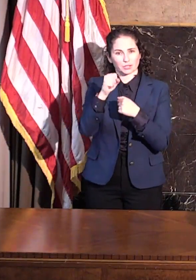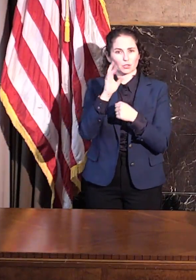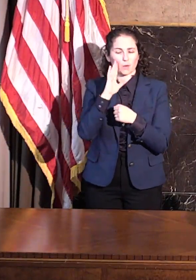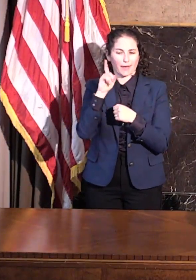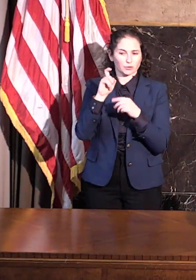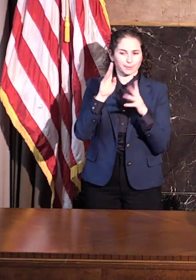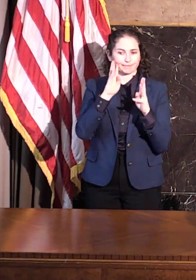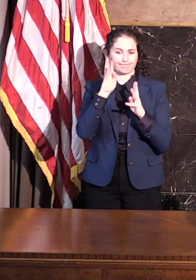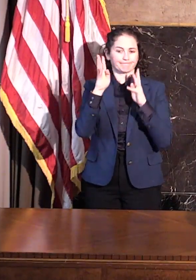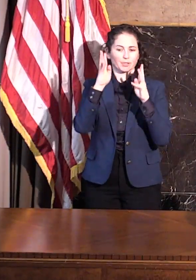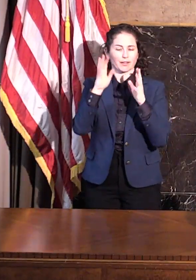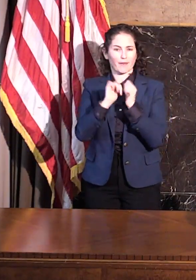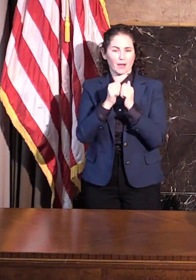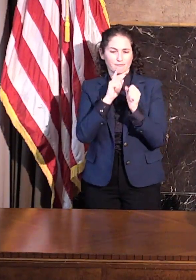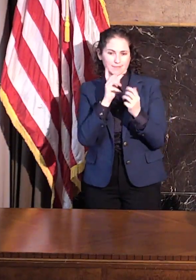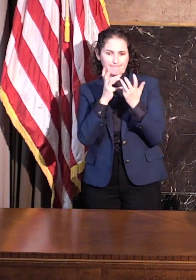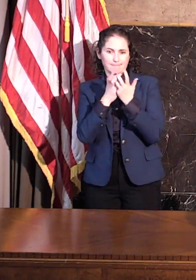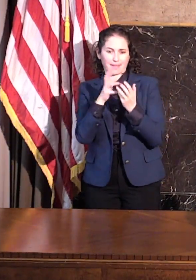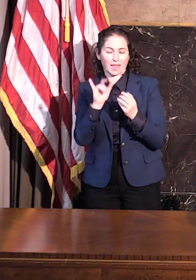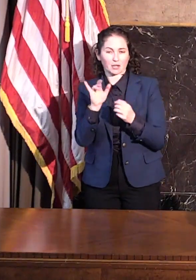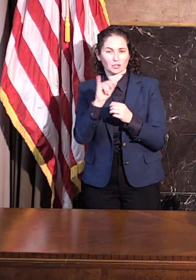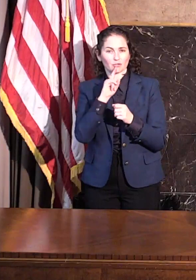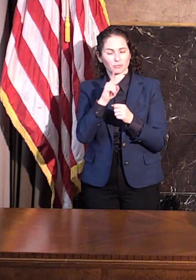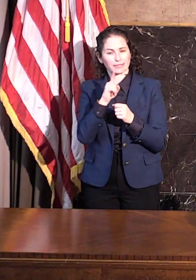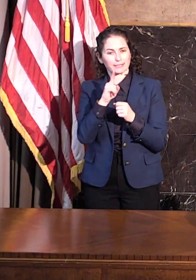we could not be more excited about it.